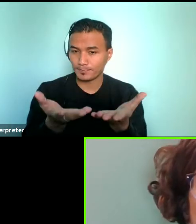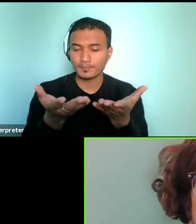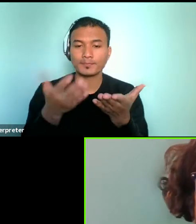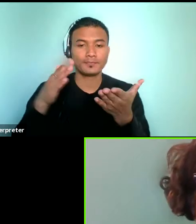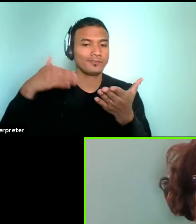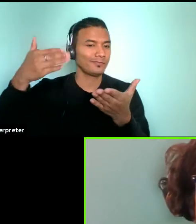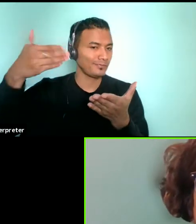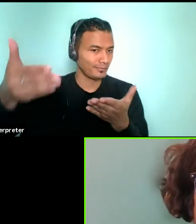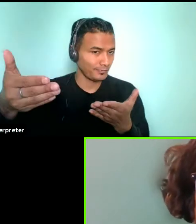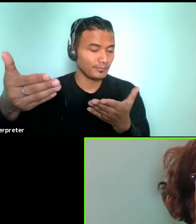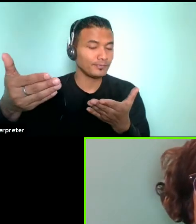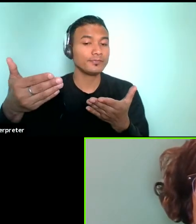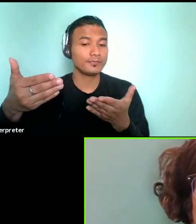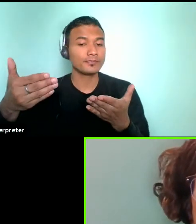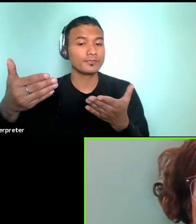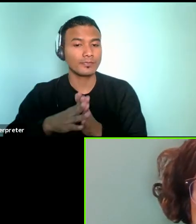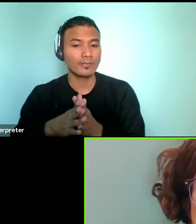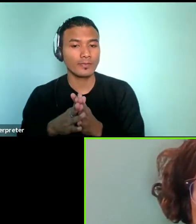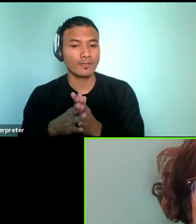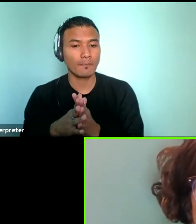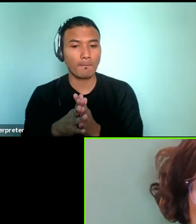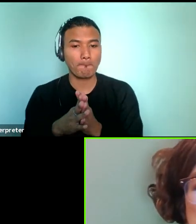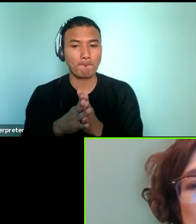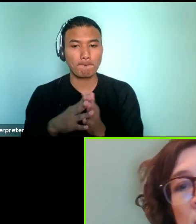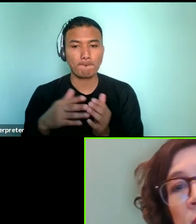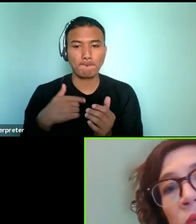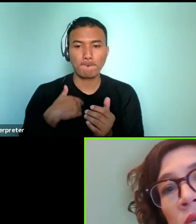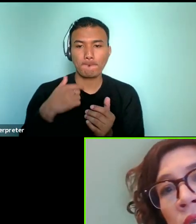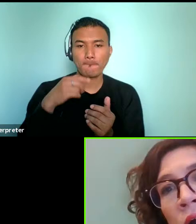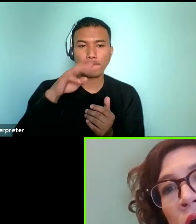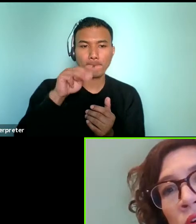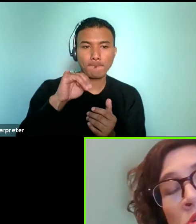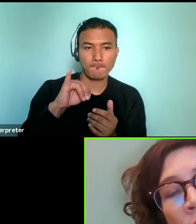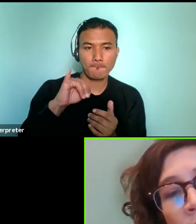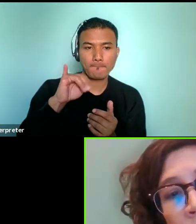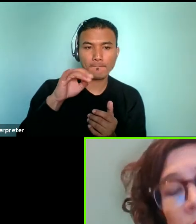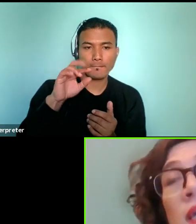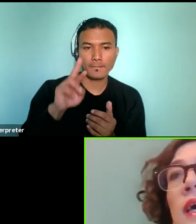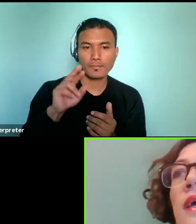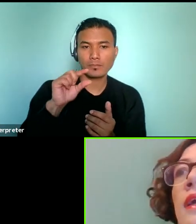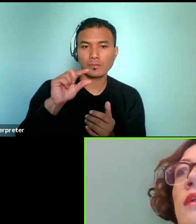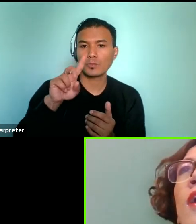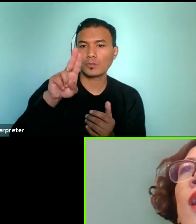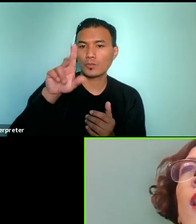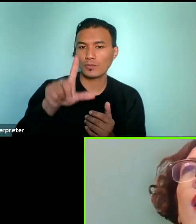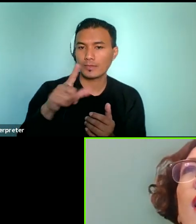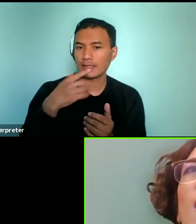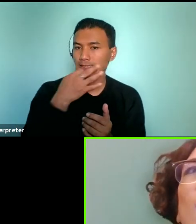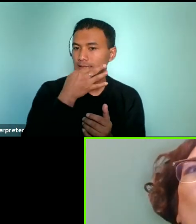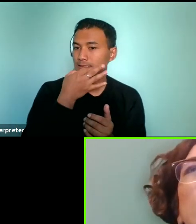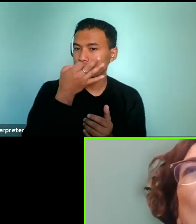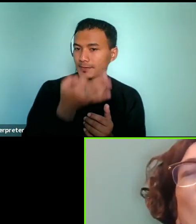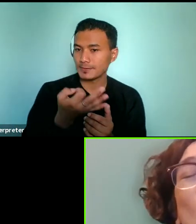on. And as Mirgul was saying, we are already